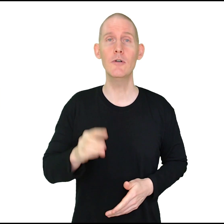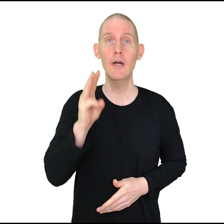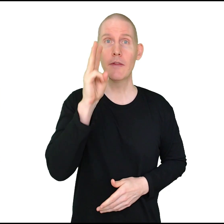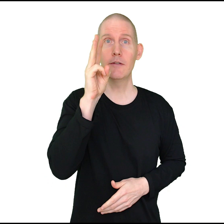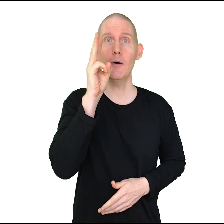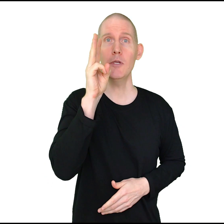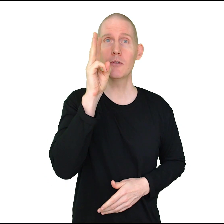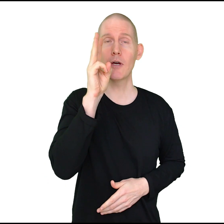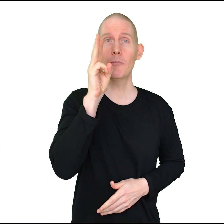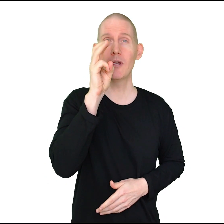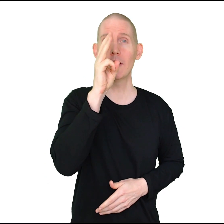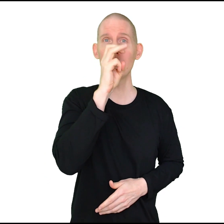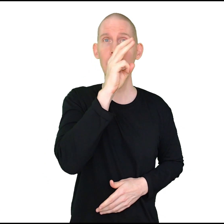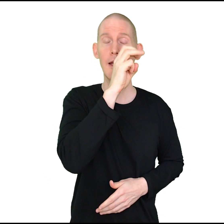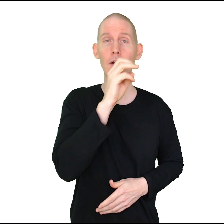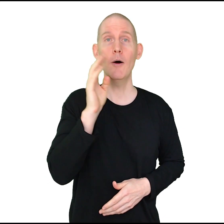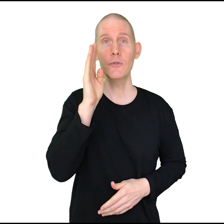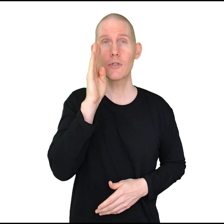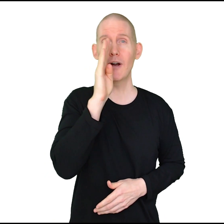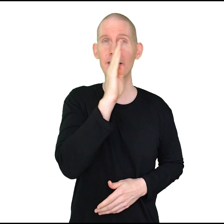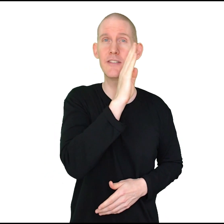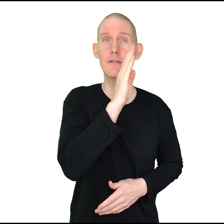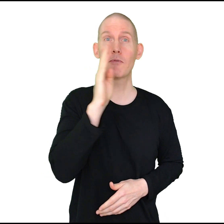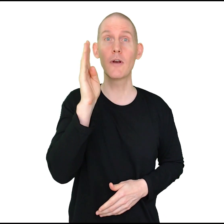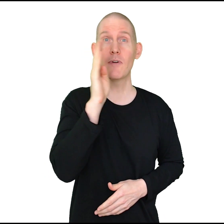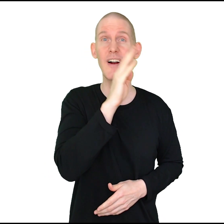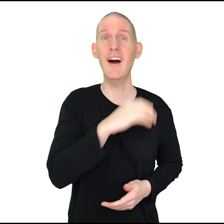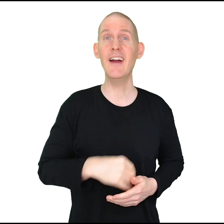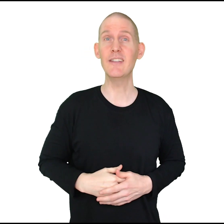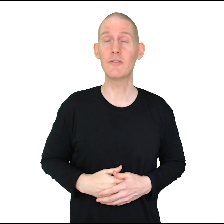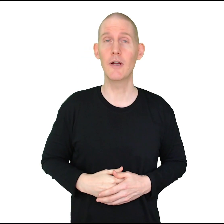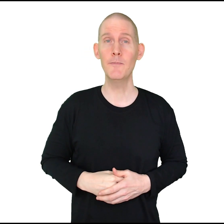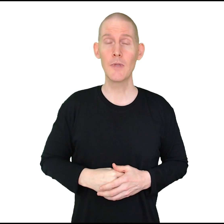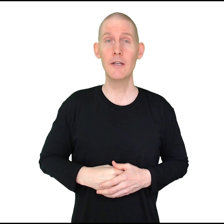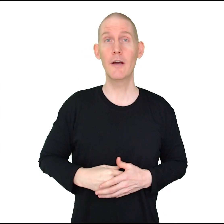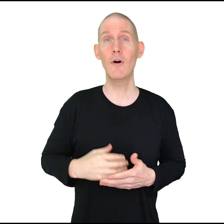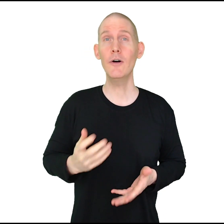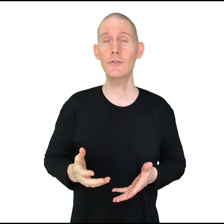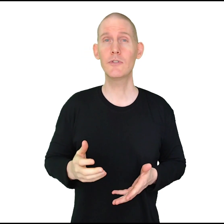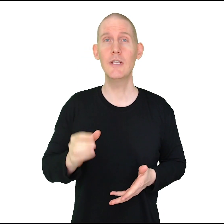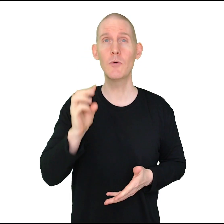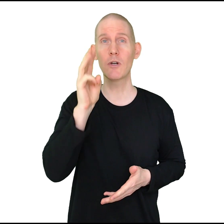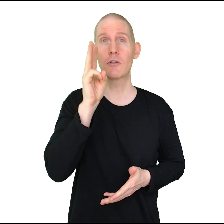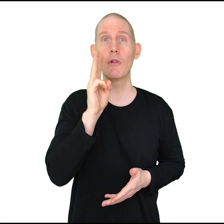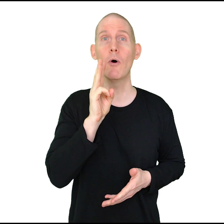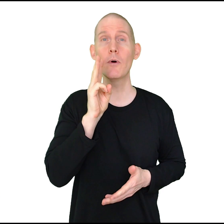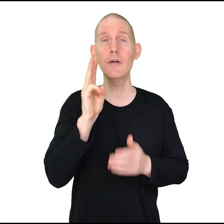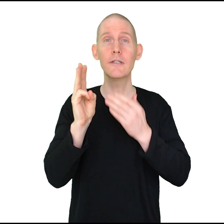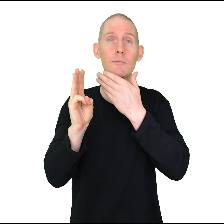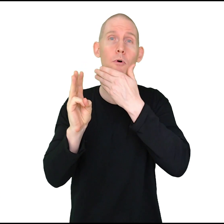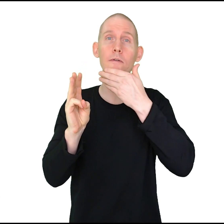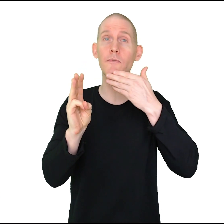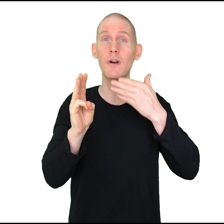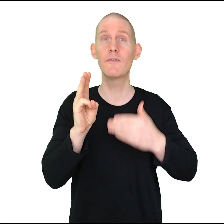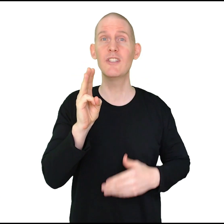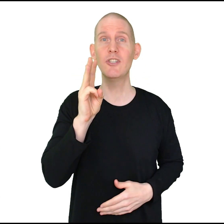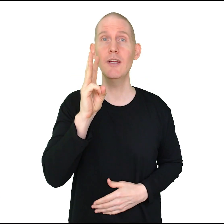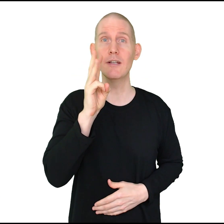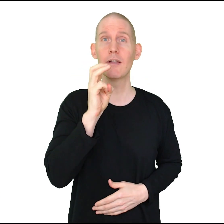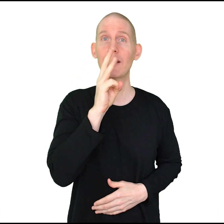the W is up here and it almost crosses in front of our eyes, right? Now I've also seen it where it's lower and it's more in front of the chin, like